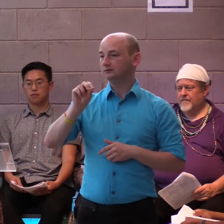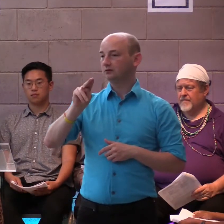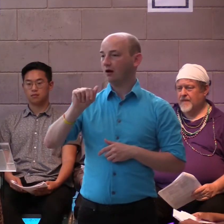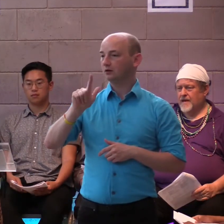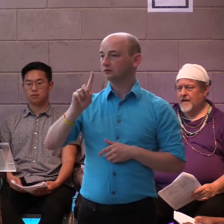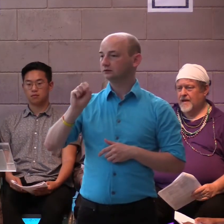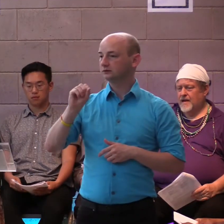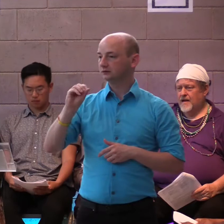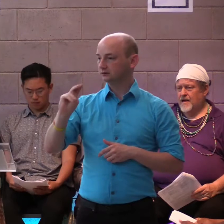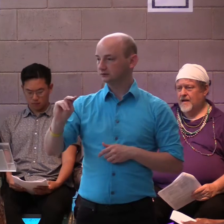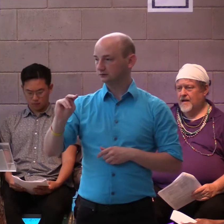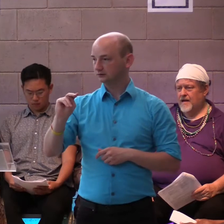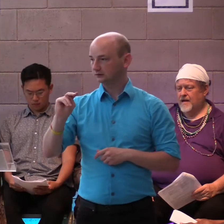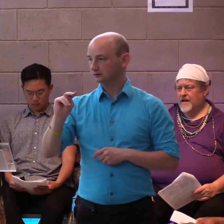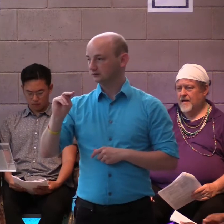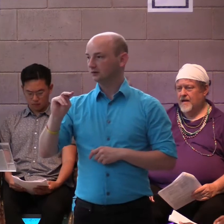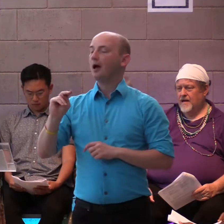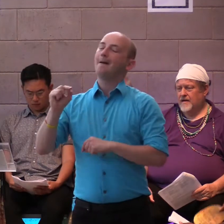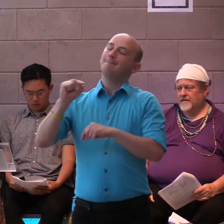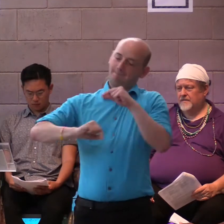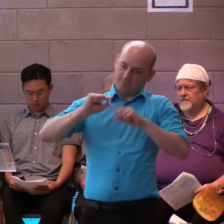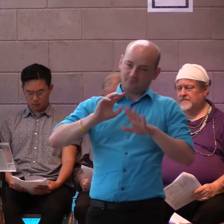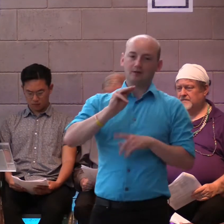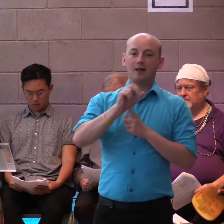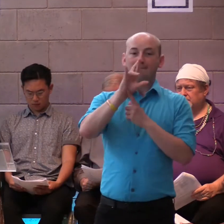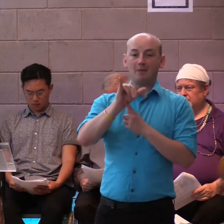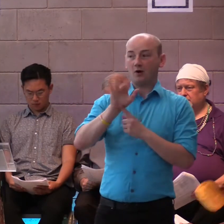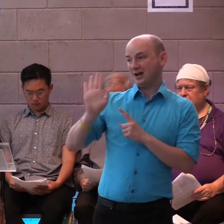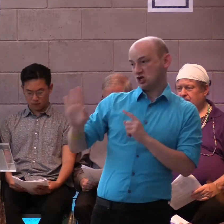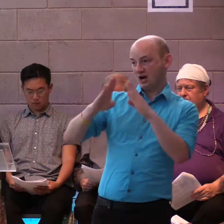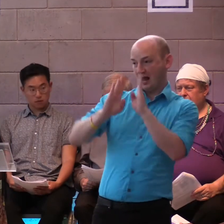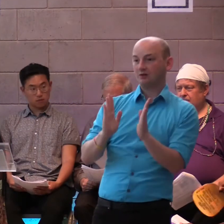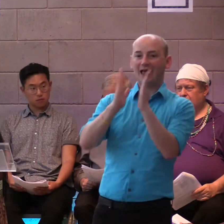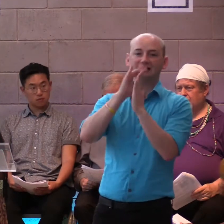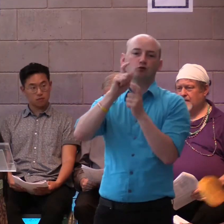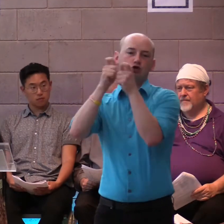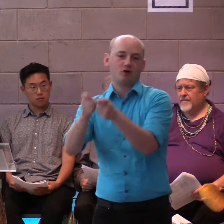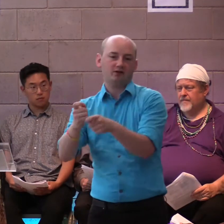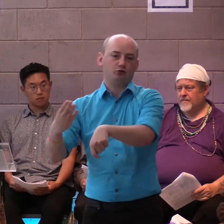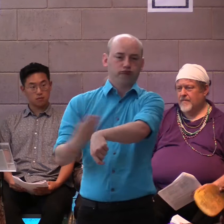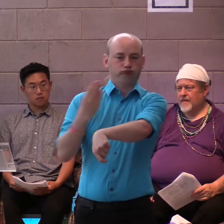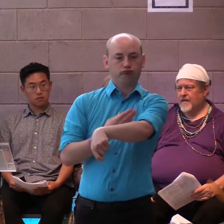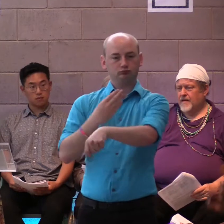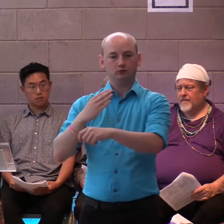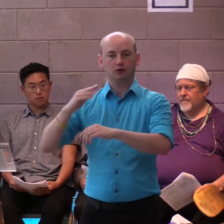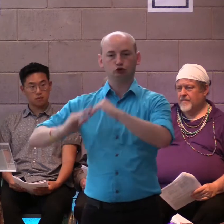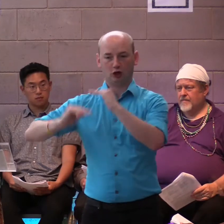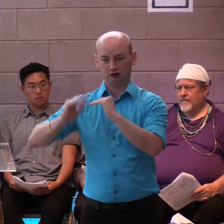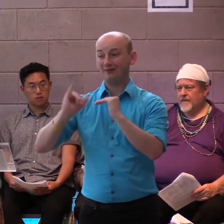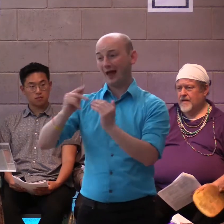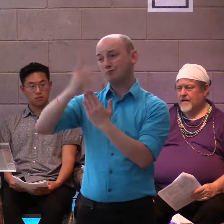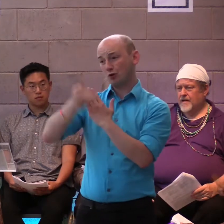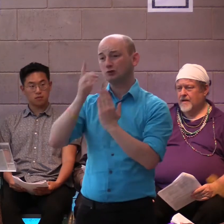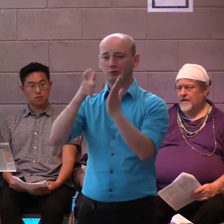said that, Mary's House put in a grant for construction. It's a giant grant. Our project is $4.4 million.